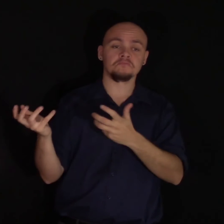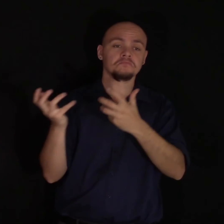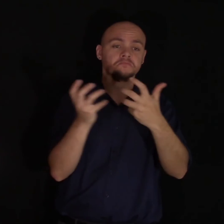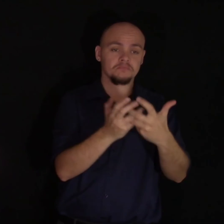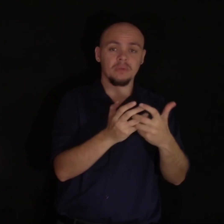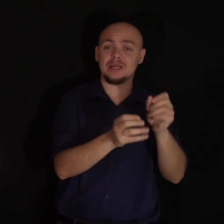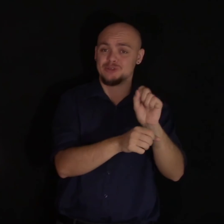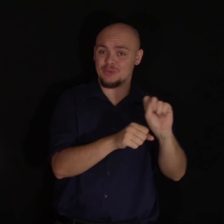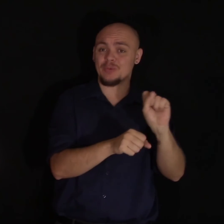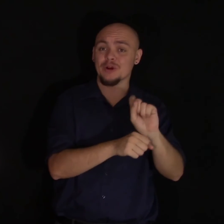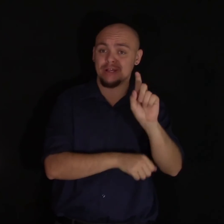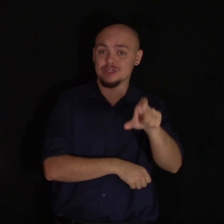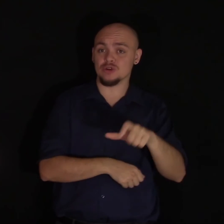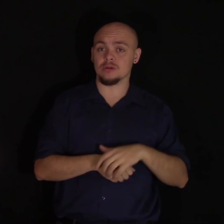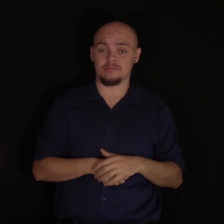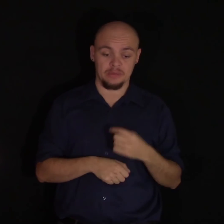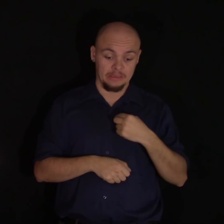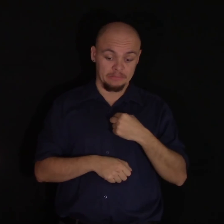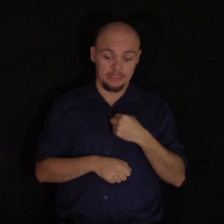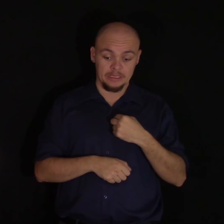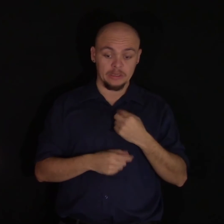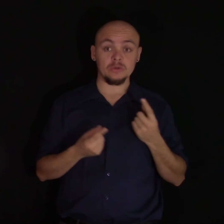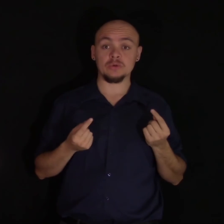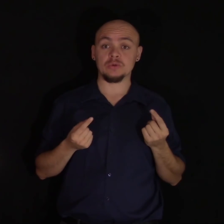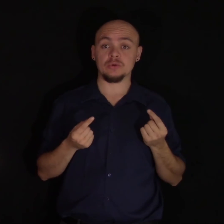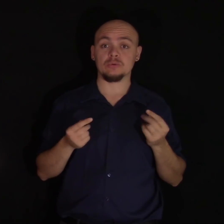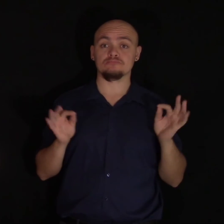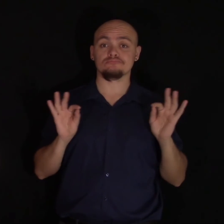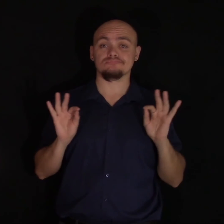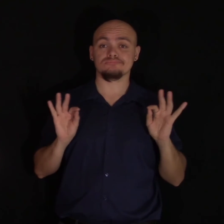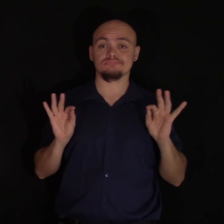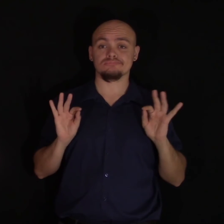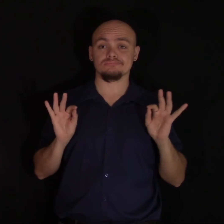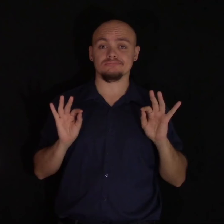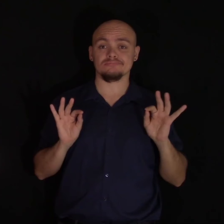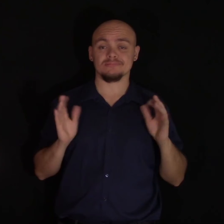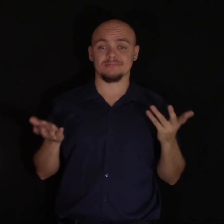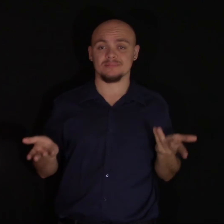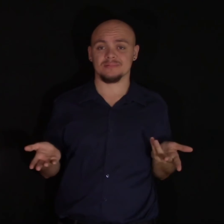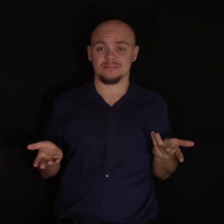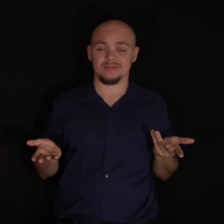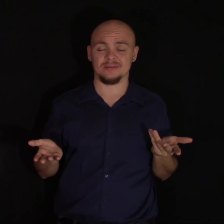workplace. And yet I have done nothing to advocate for diversity.